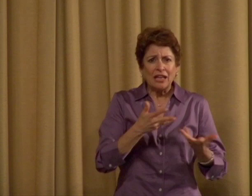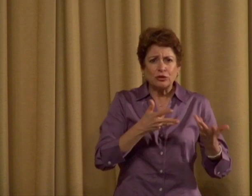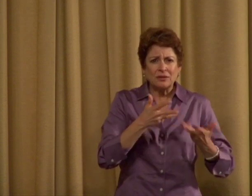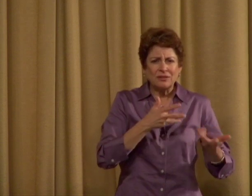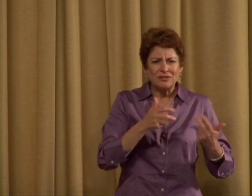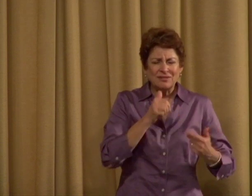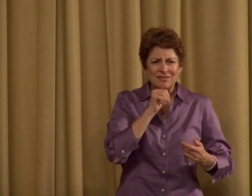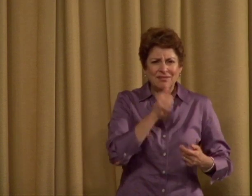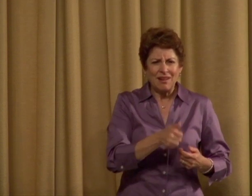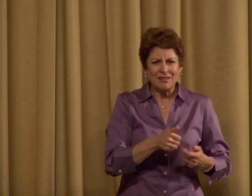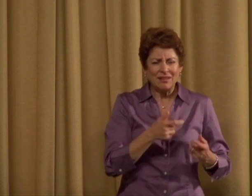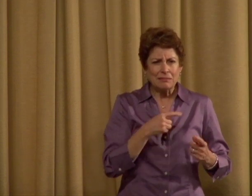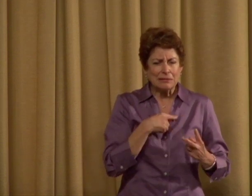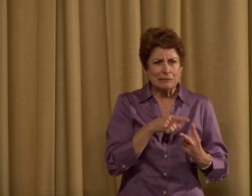But honestly,